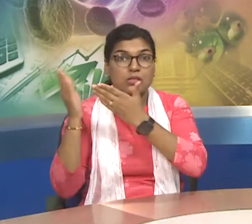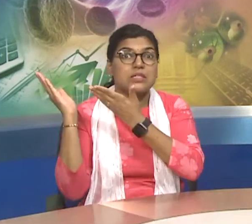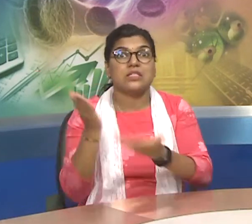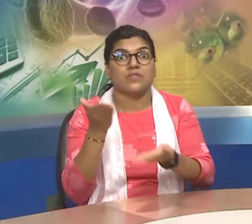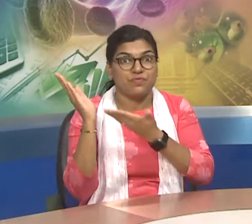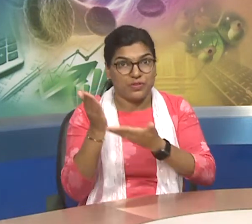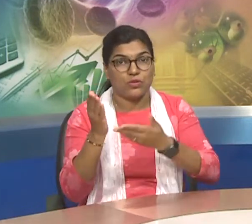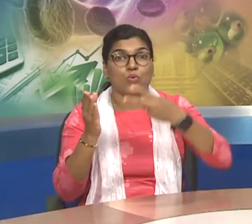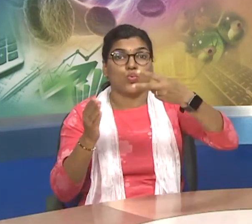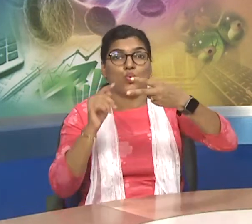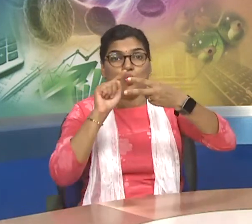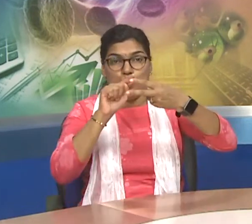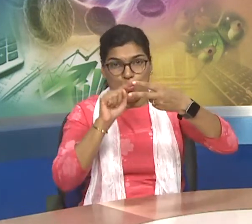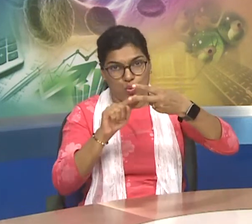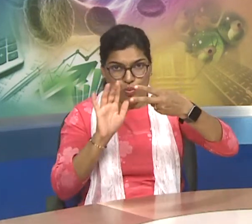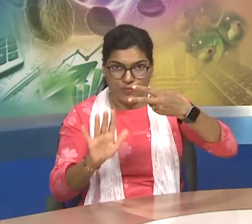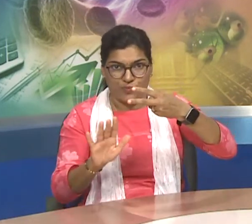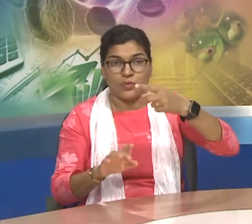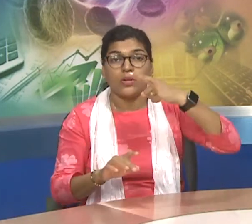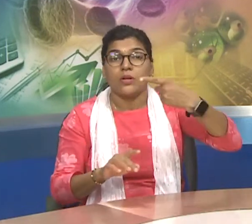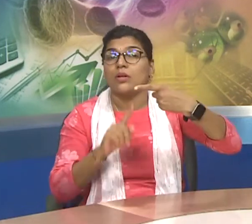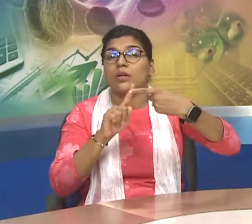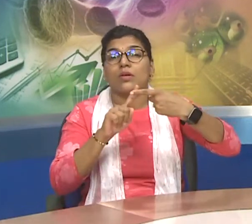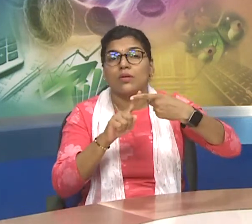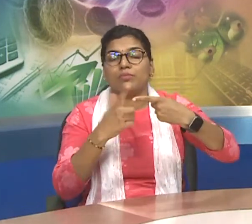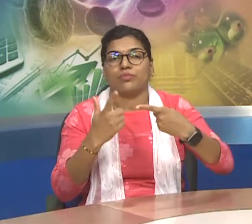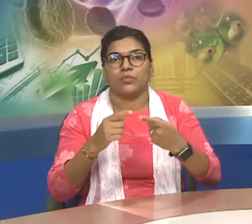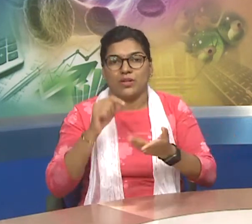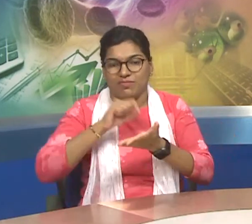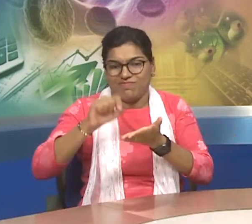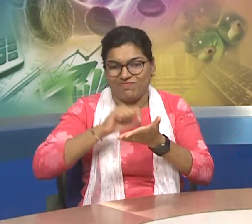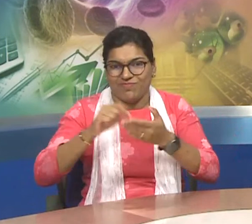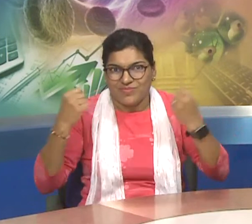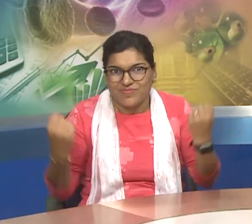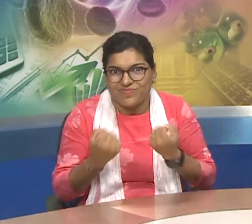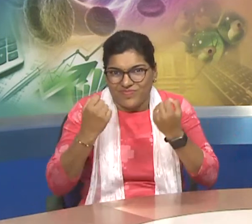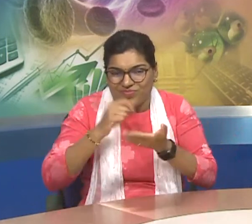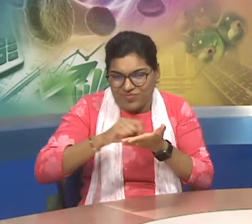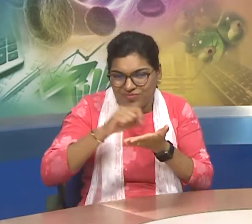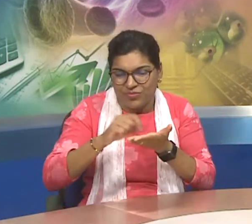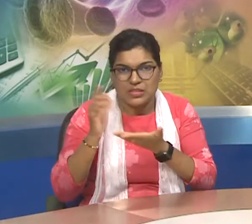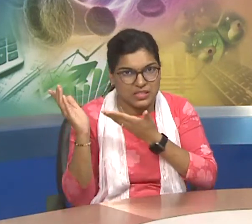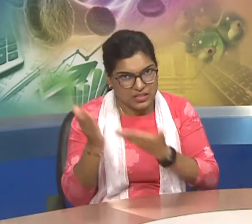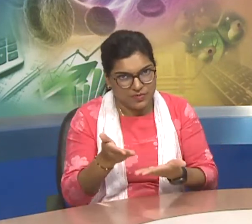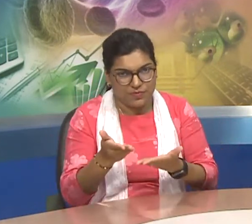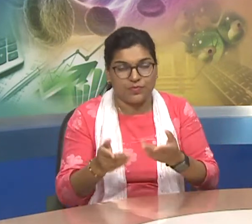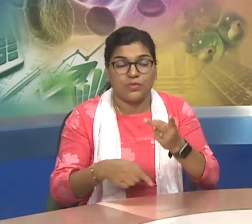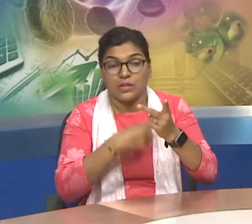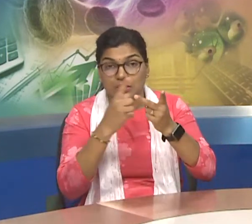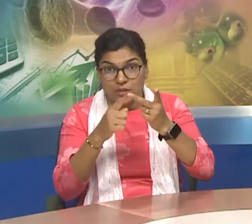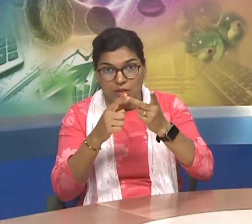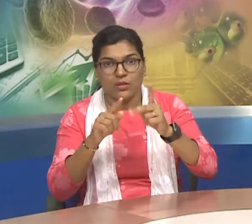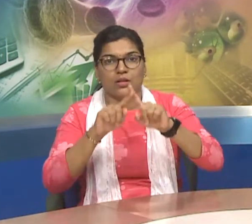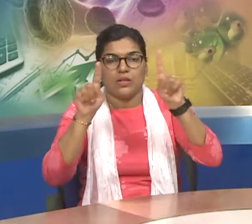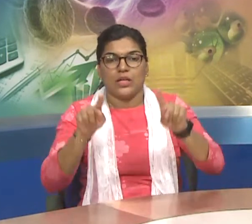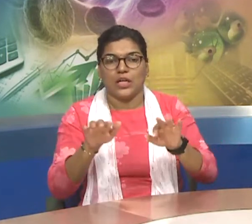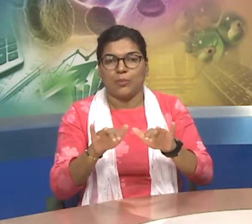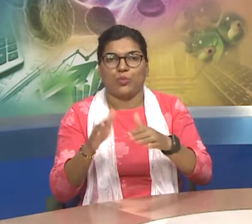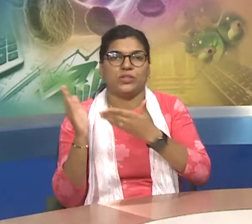So let us now understand the library services. It is mainly divided into two parts. The first one is manual services and the second one